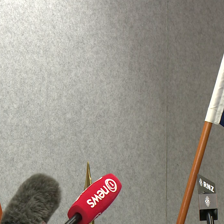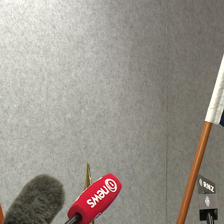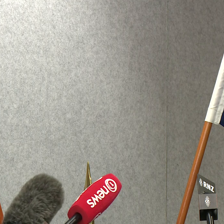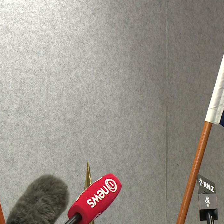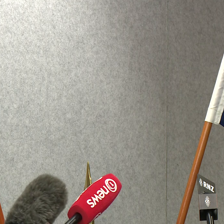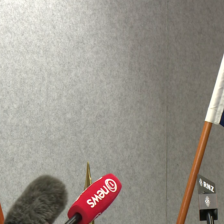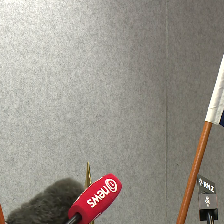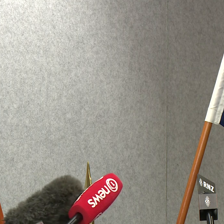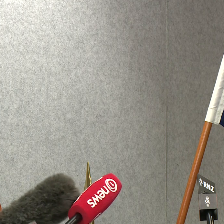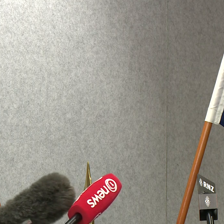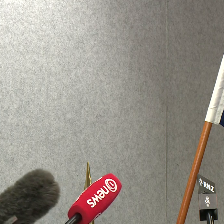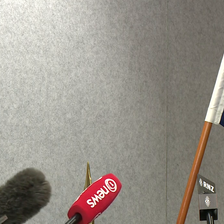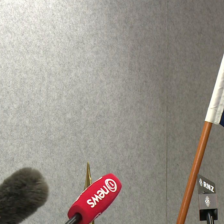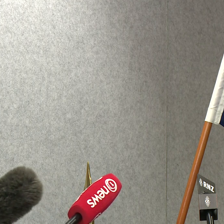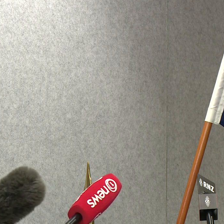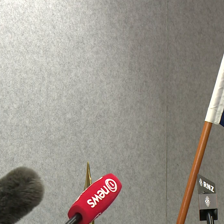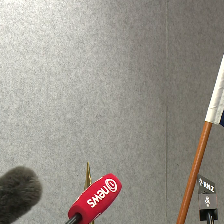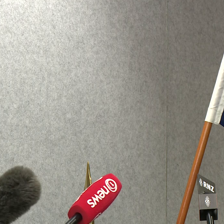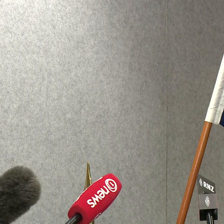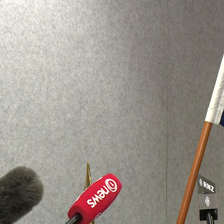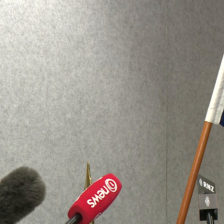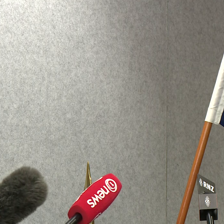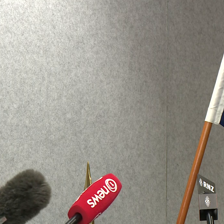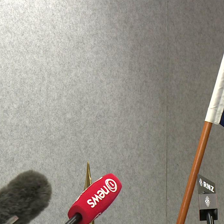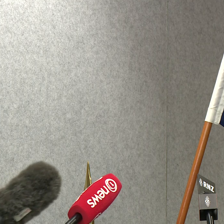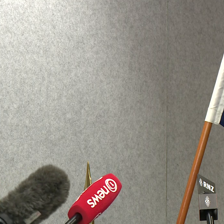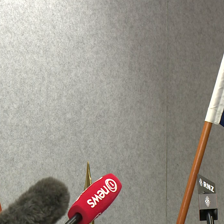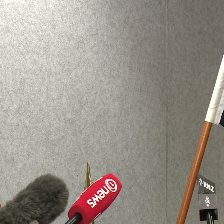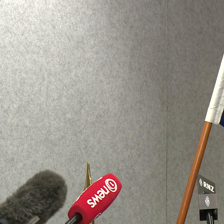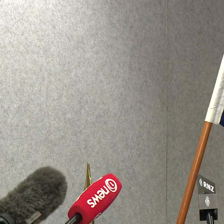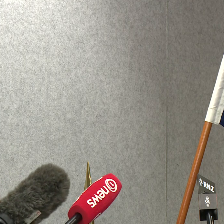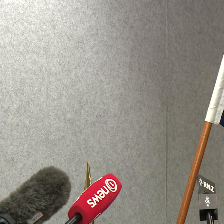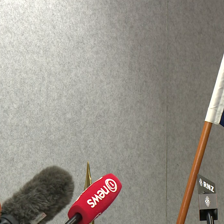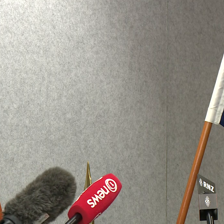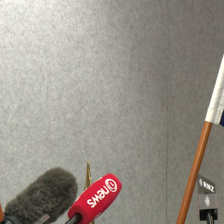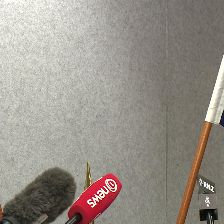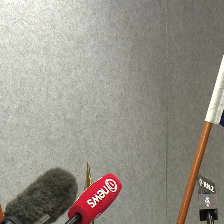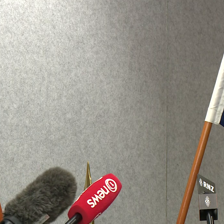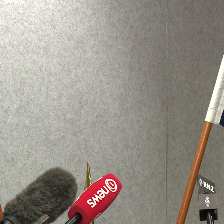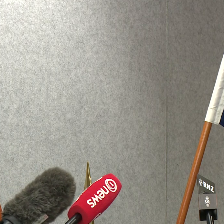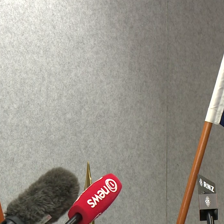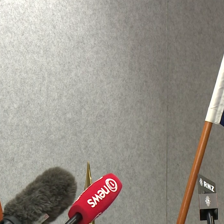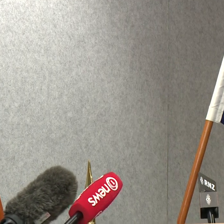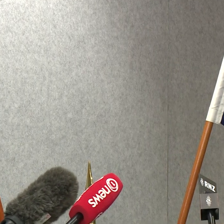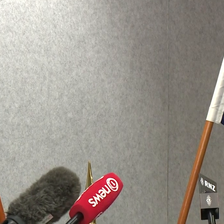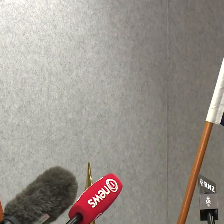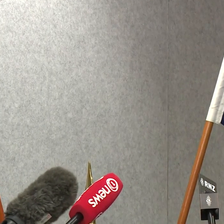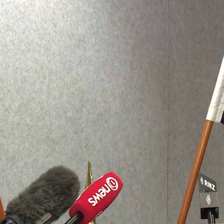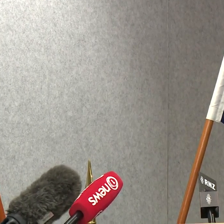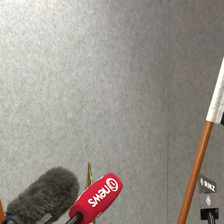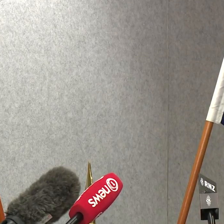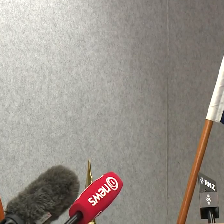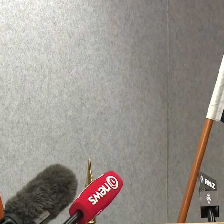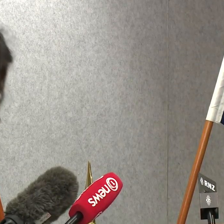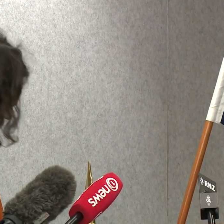in charge of releasing the bodies say a strict process is being followed. Families have been pleading to have their relatives' bodies given back to them for